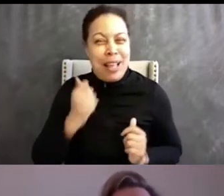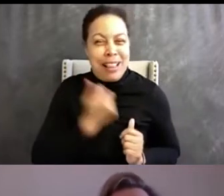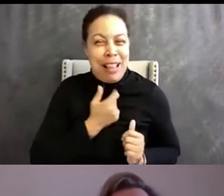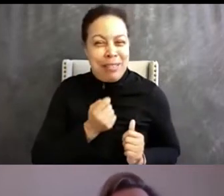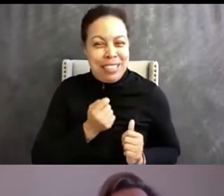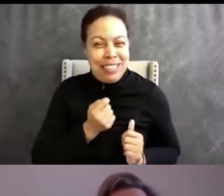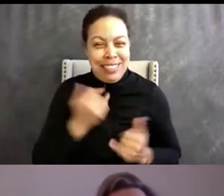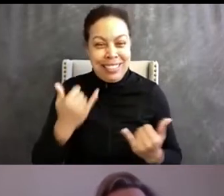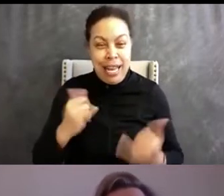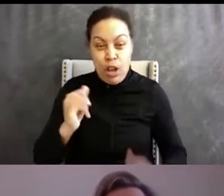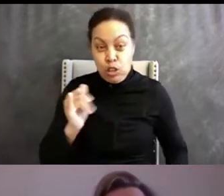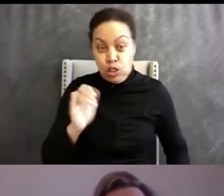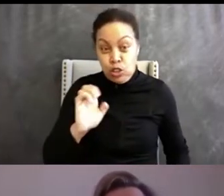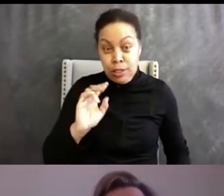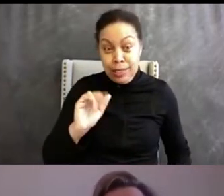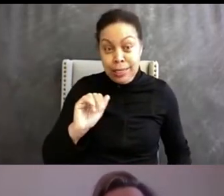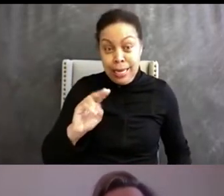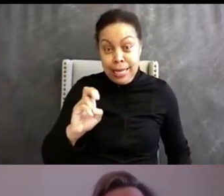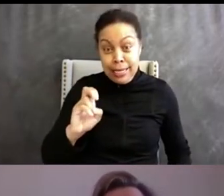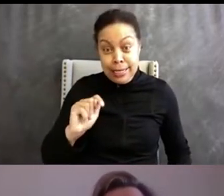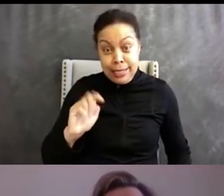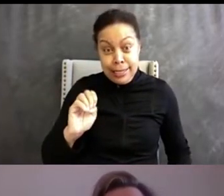Jeanette?